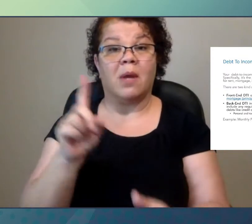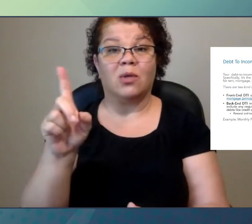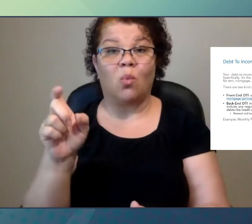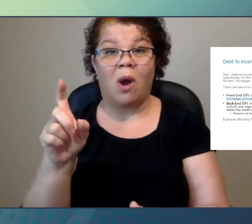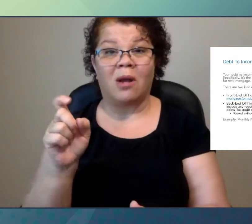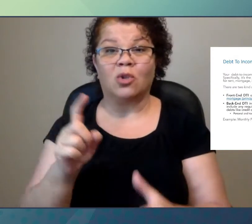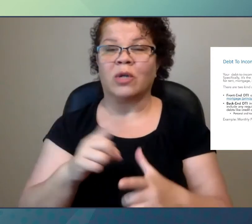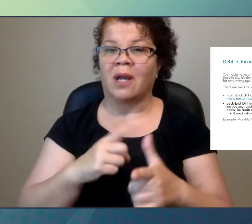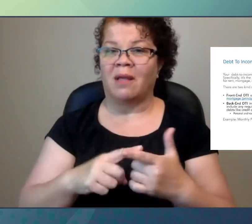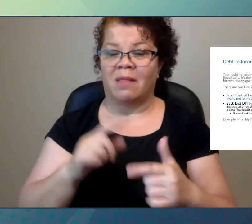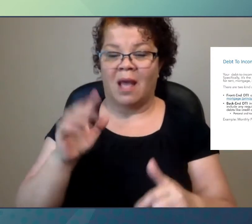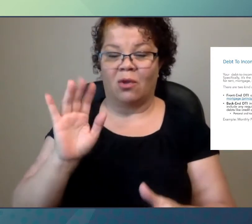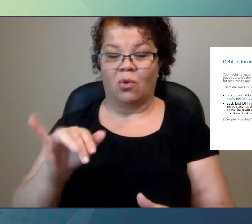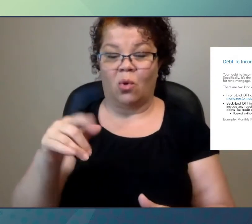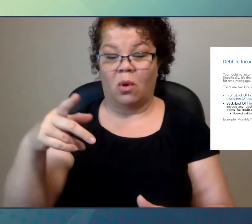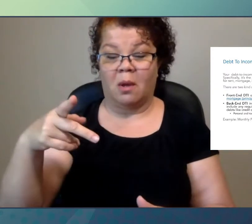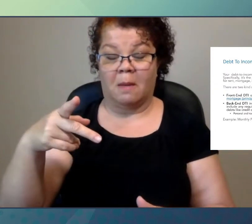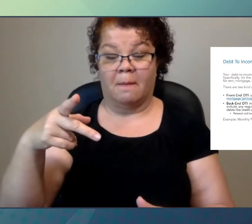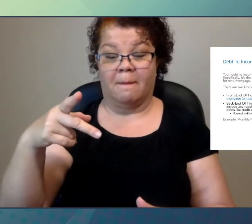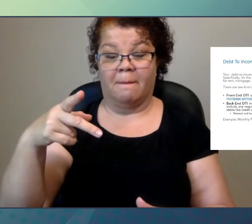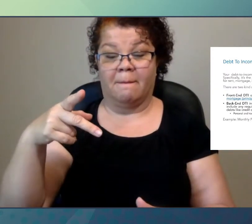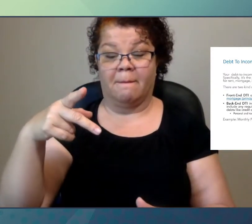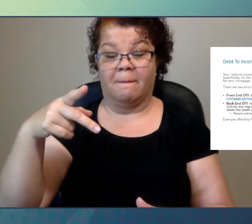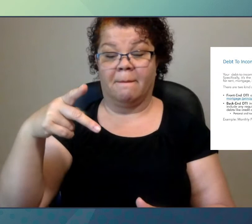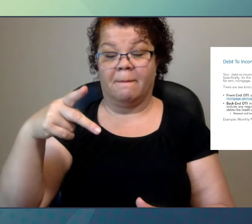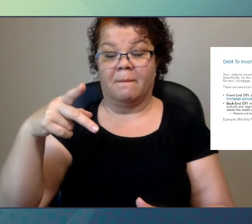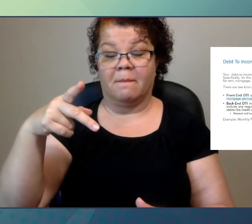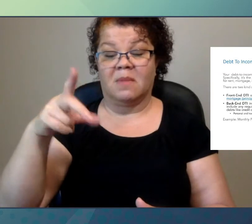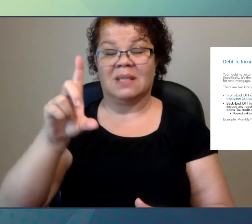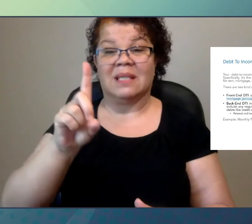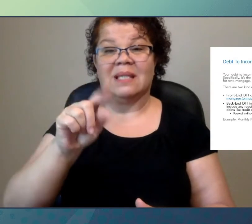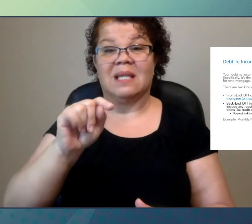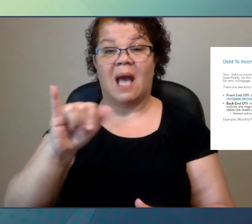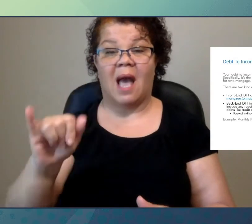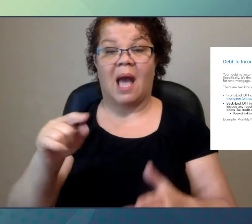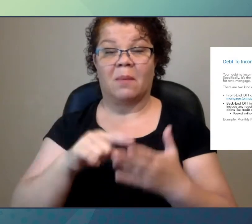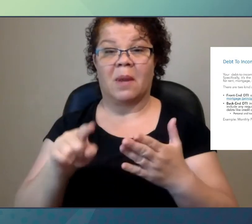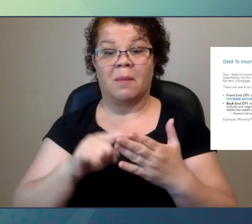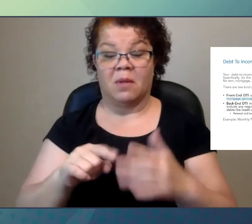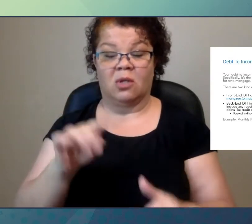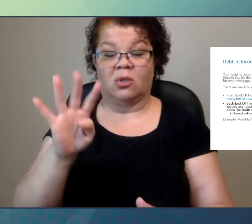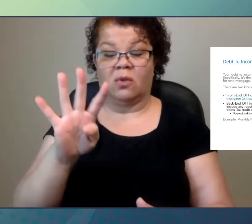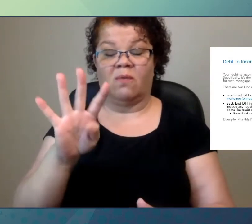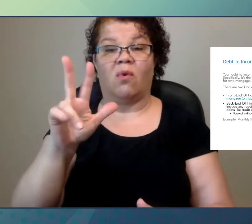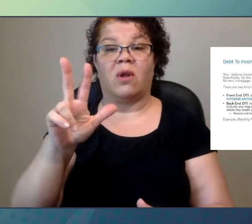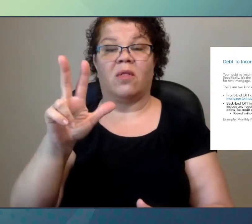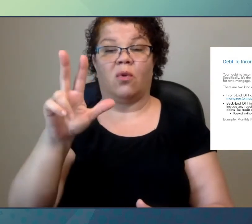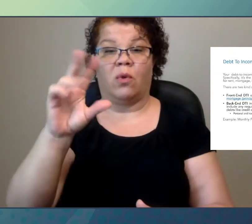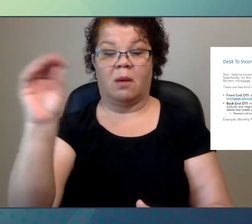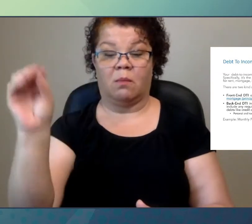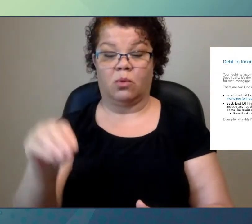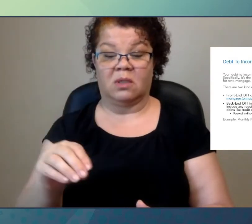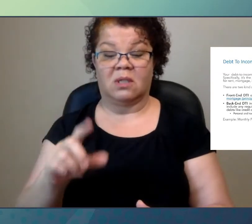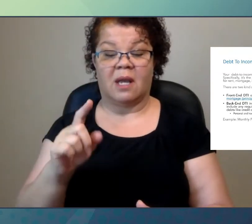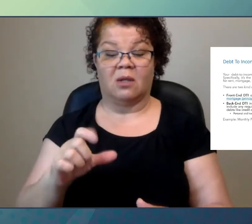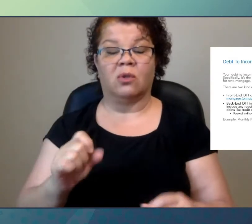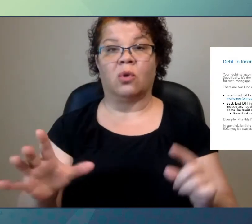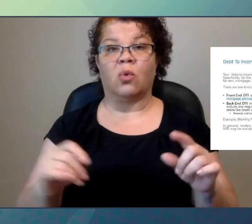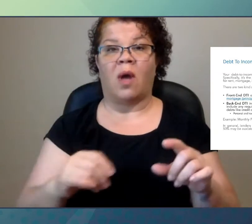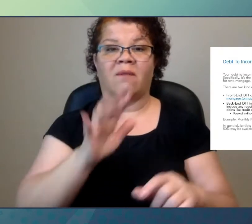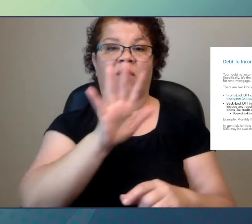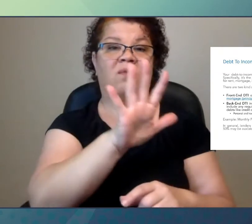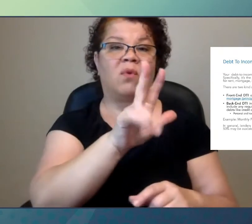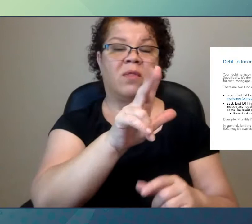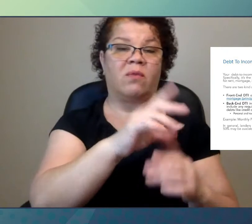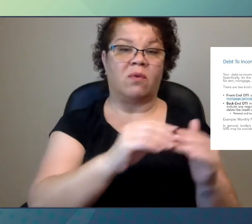your DTI payment will be 43%. So you divide the $43 over the 100, and that's your